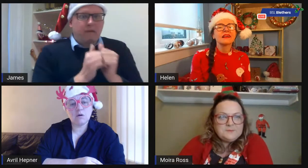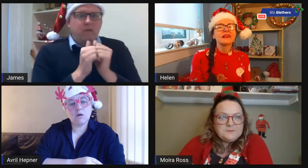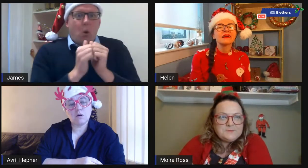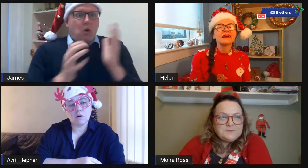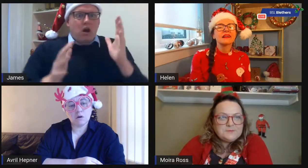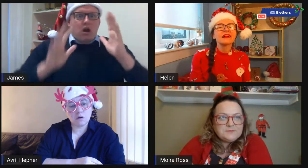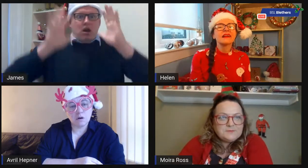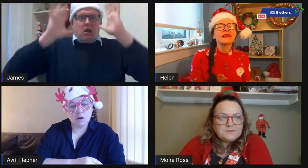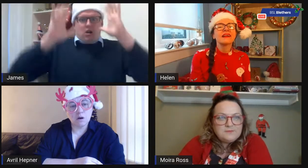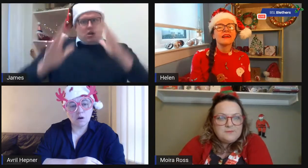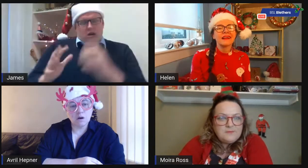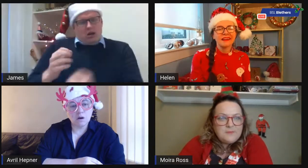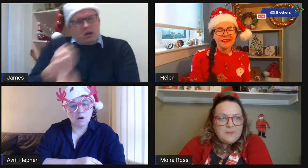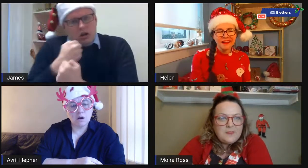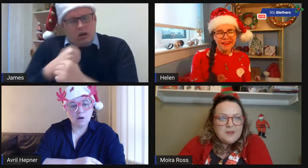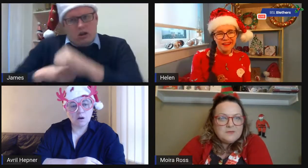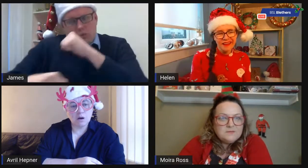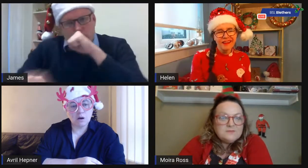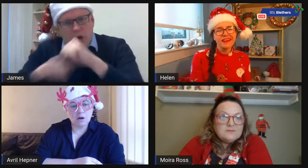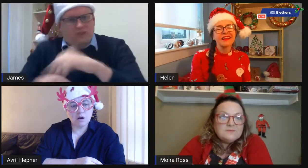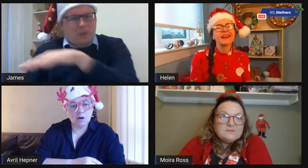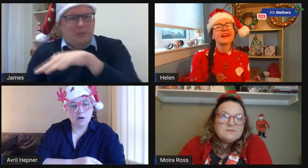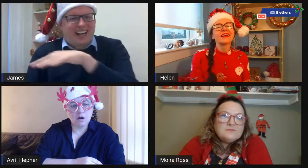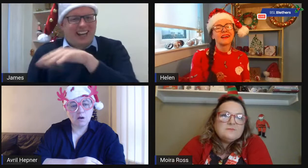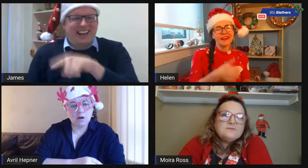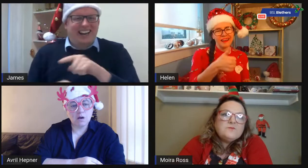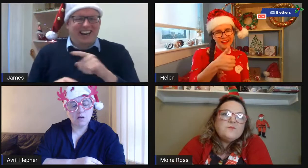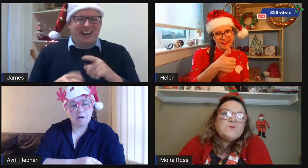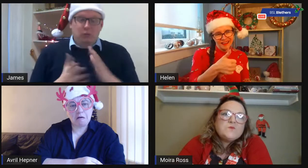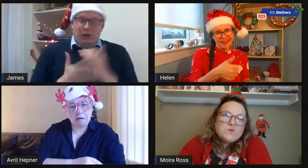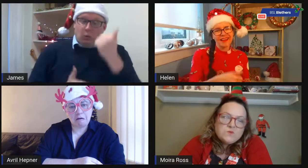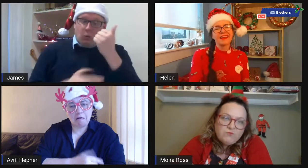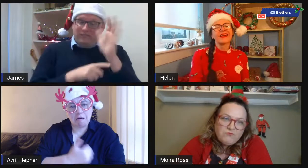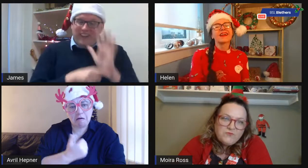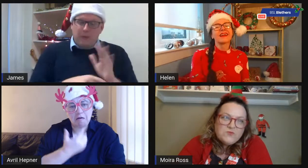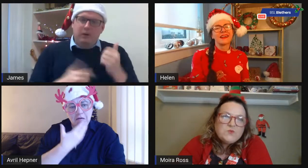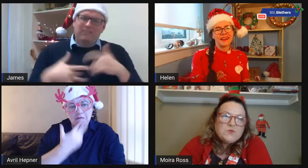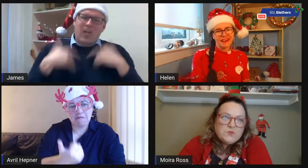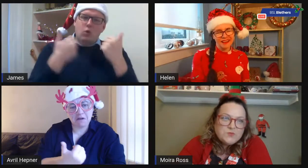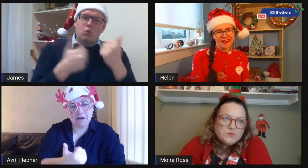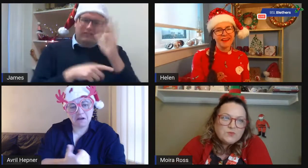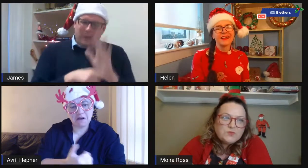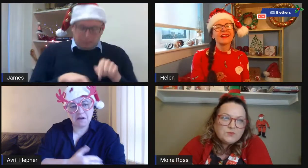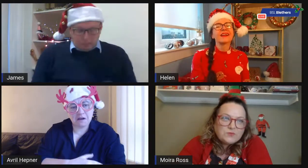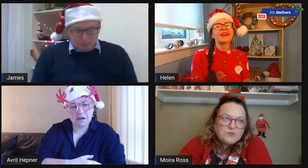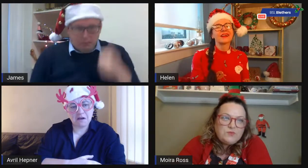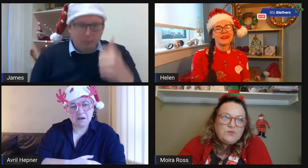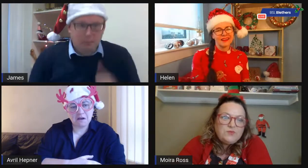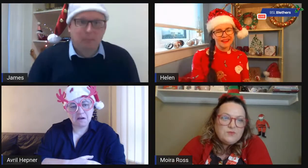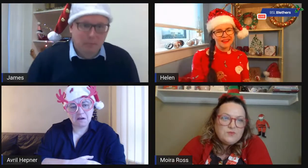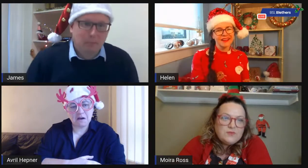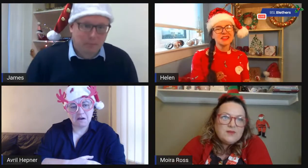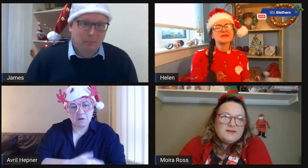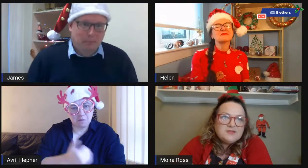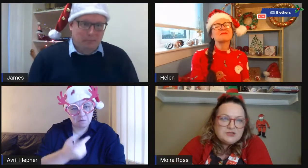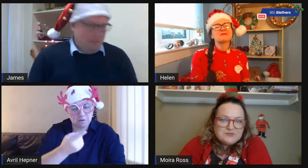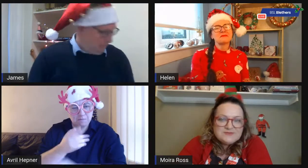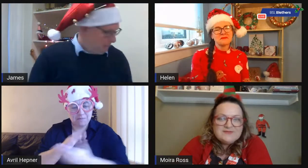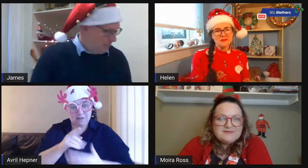what life would be like if you weren't here. And he showed him that his life was worthwhile and it was meant to be. And it's